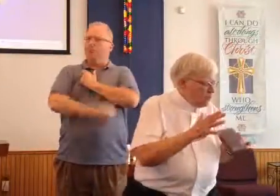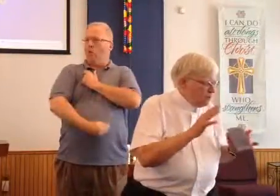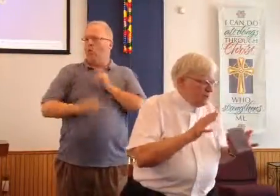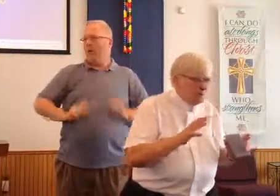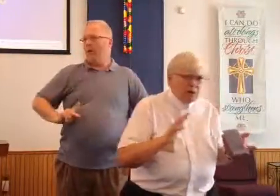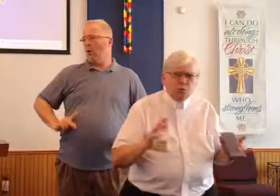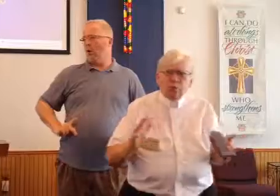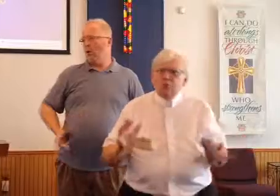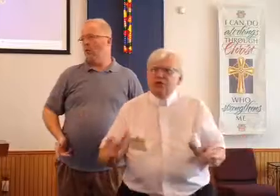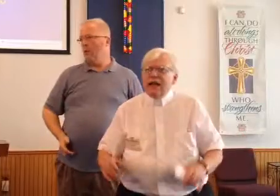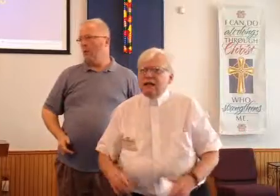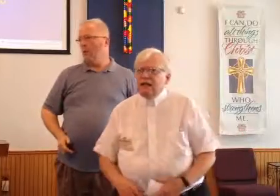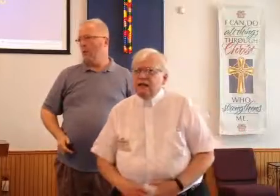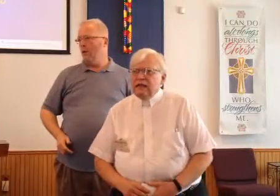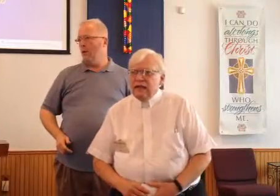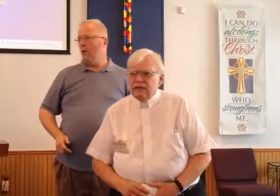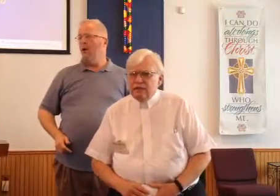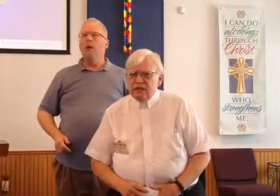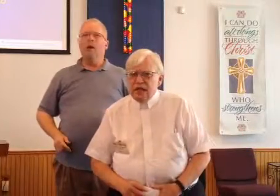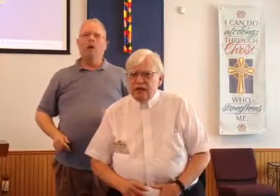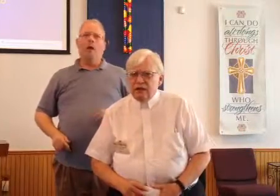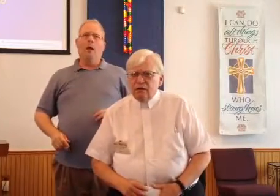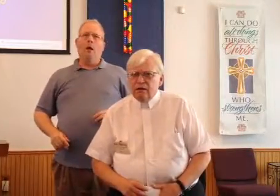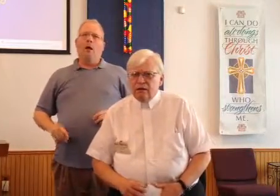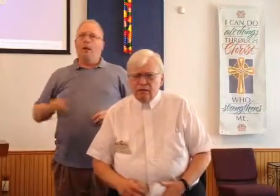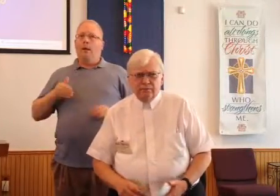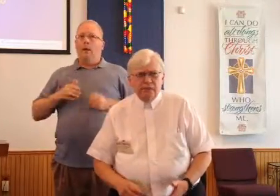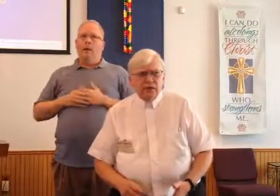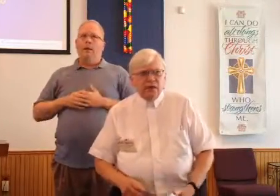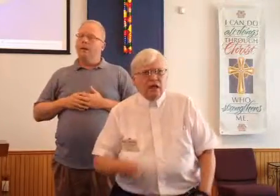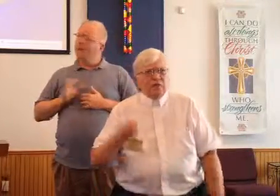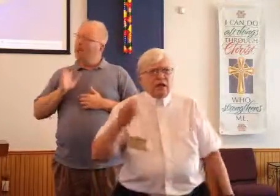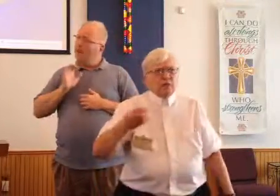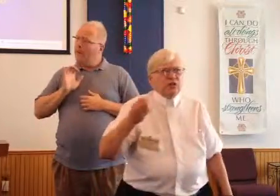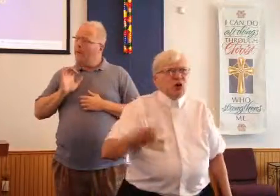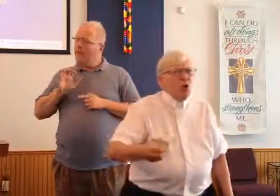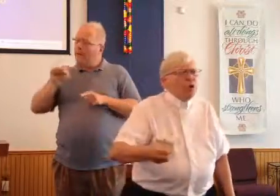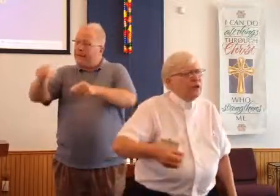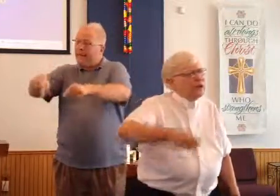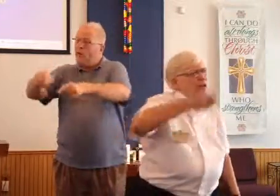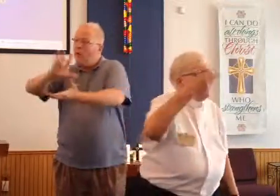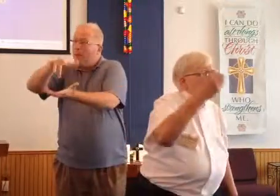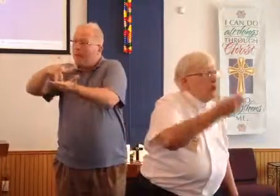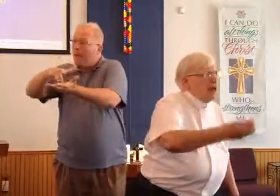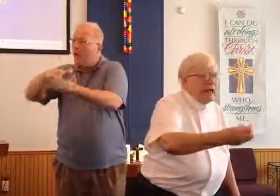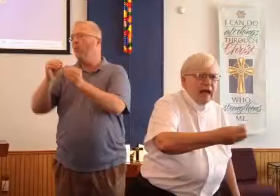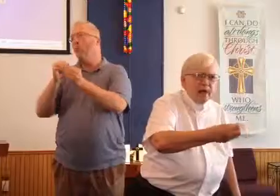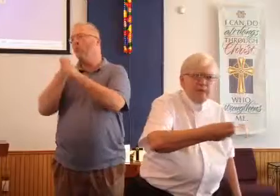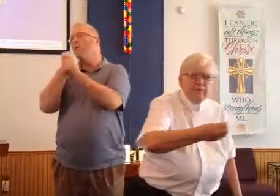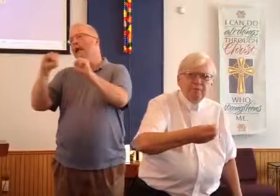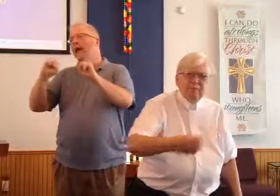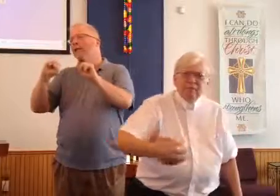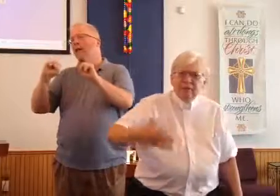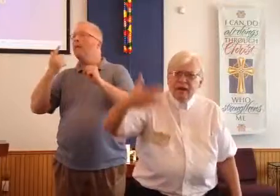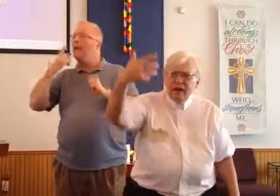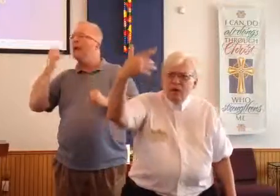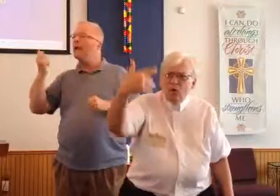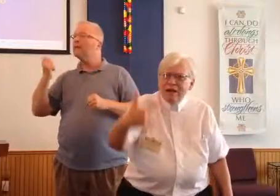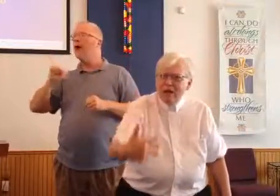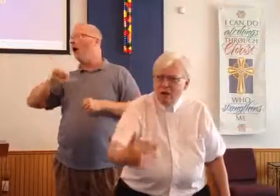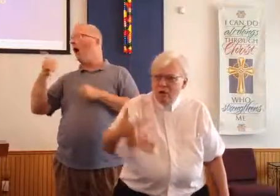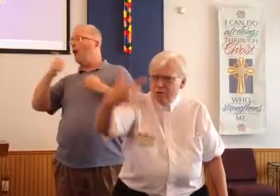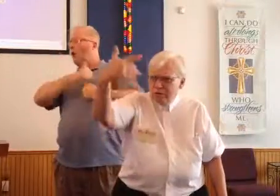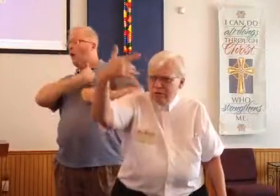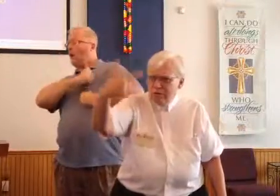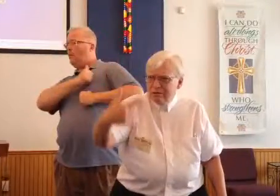where they would have been much more protected in case of attack. In fact, we're told that Rahab had